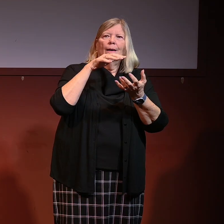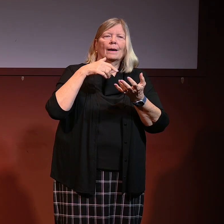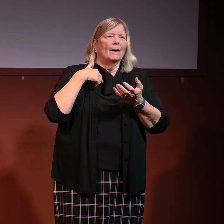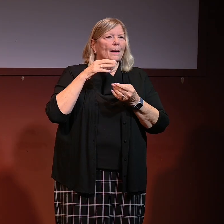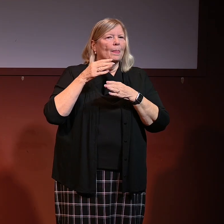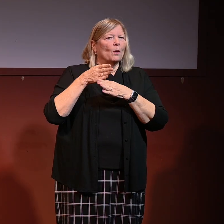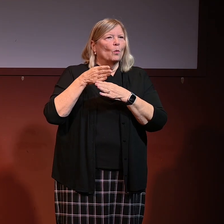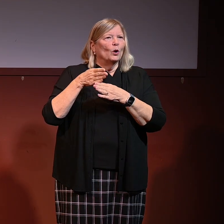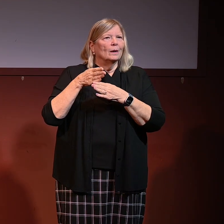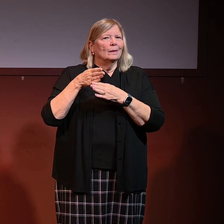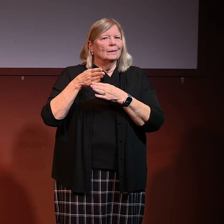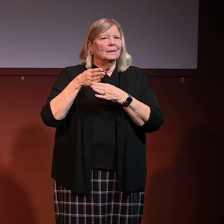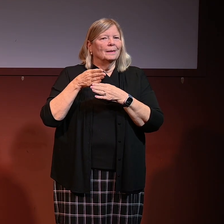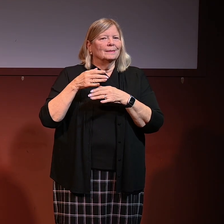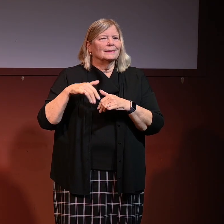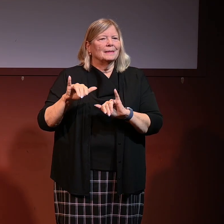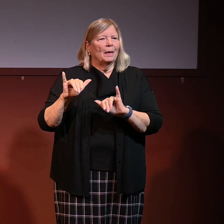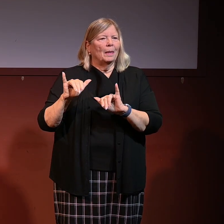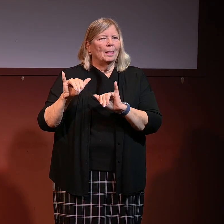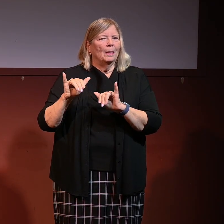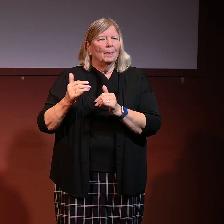wood that's still burning.